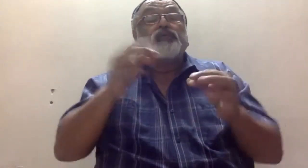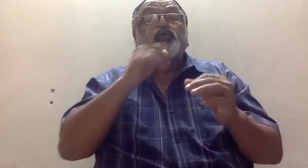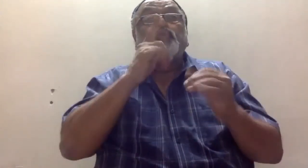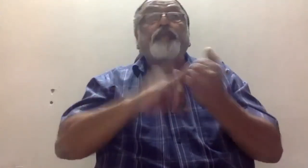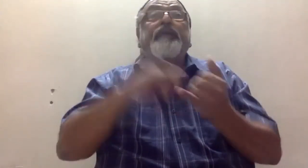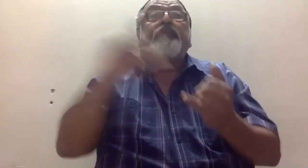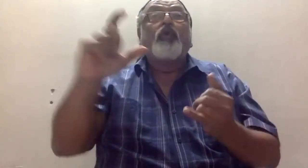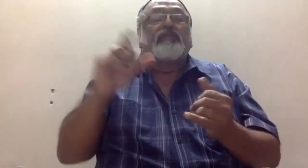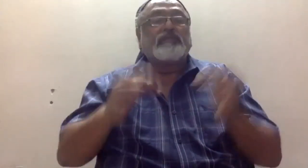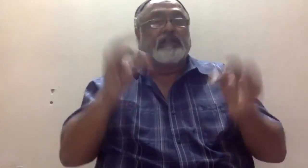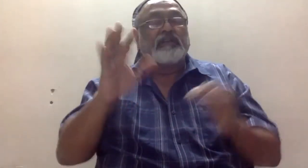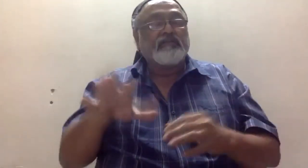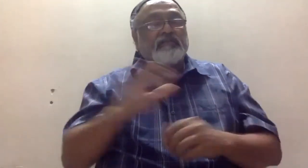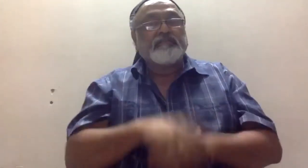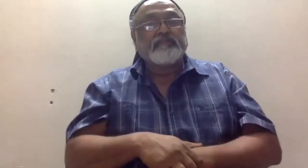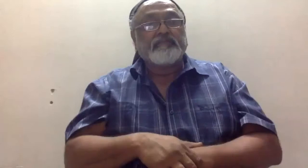we raised this question that the post of